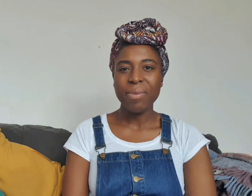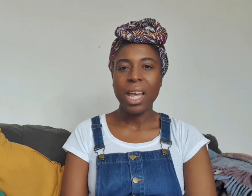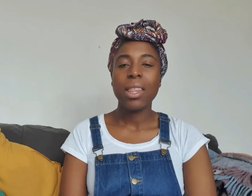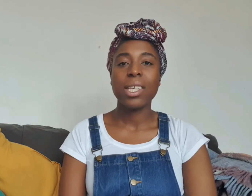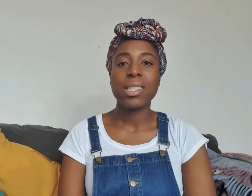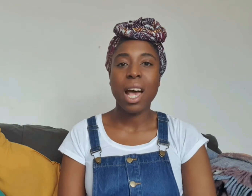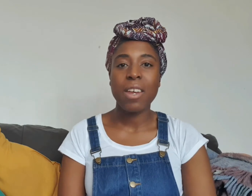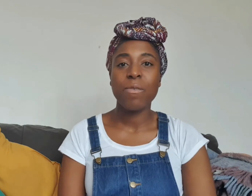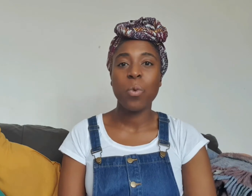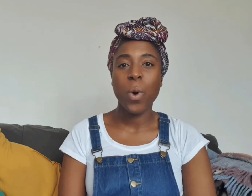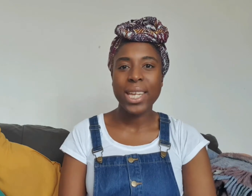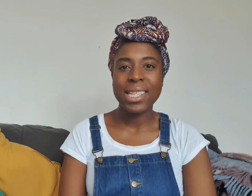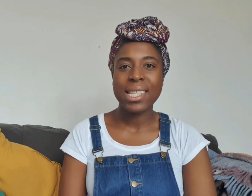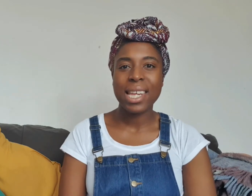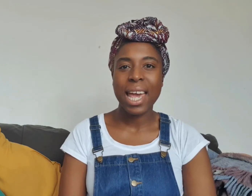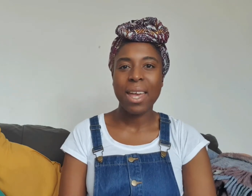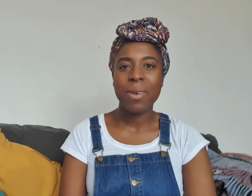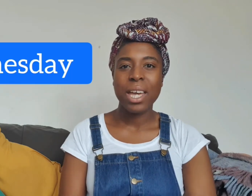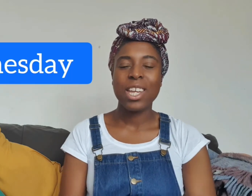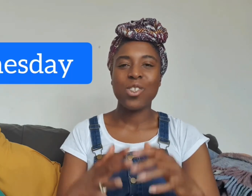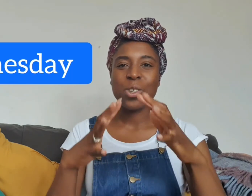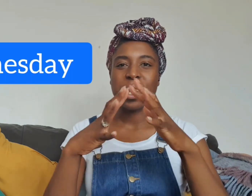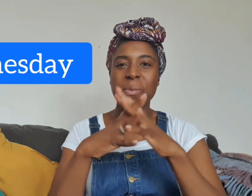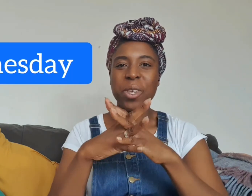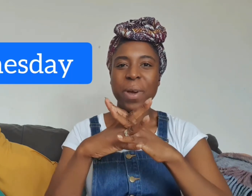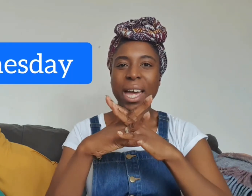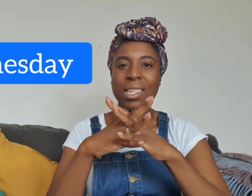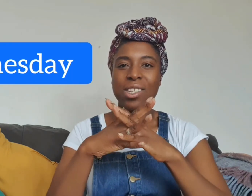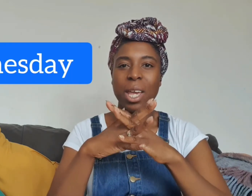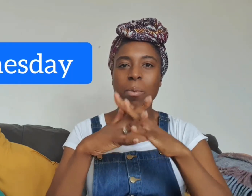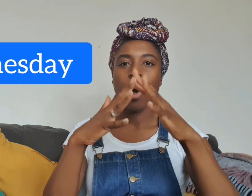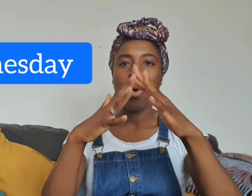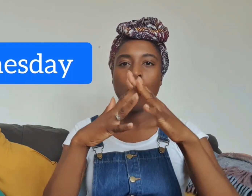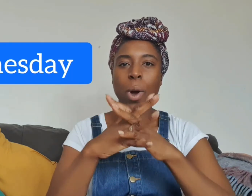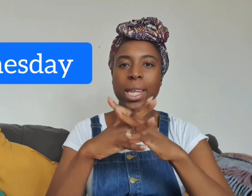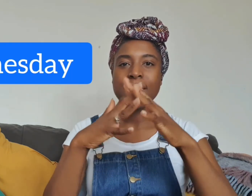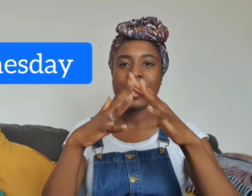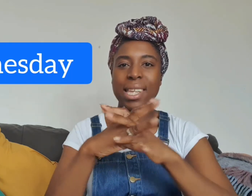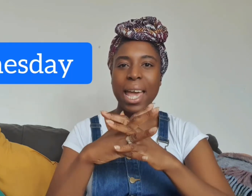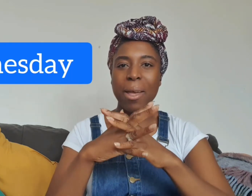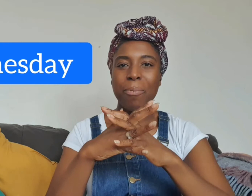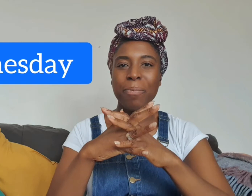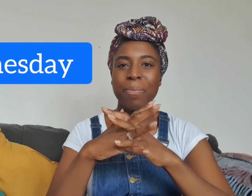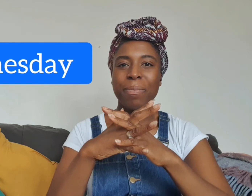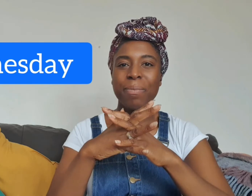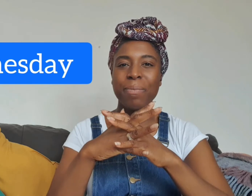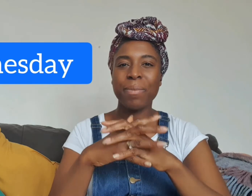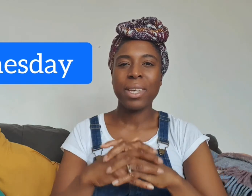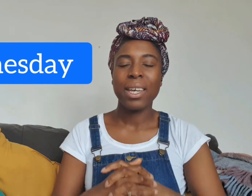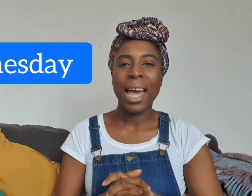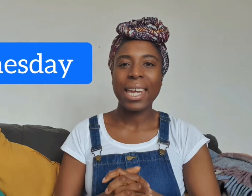The sign for Wednesday is your W hand shape. Wednesday. And